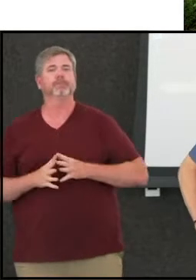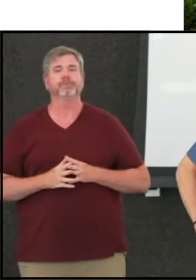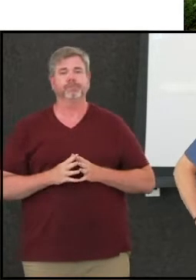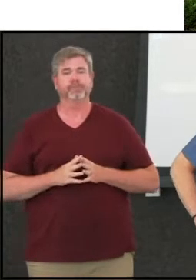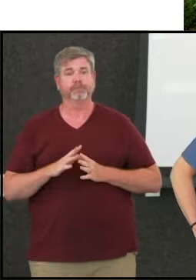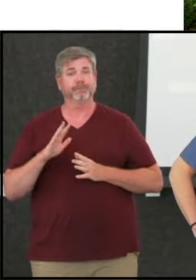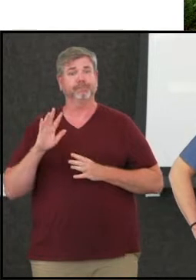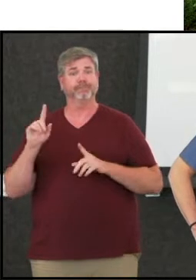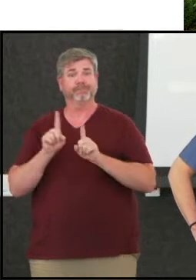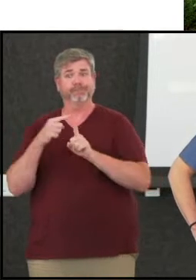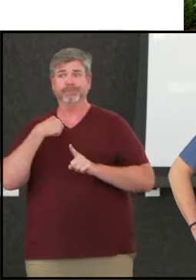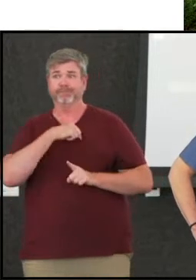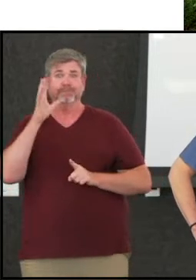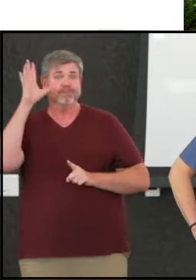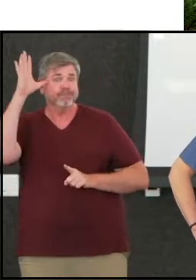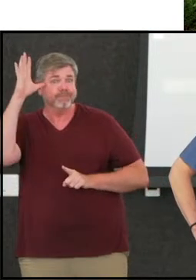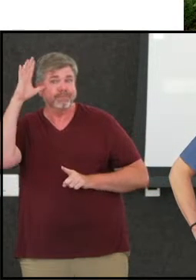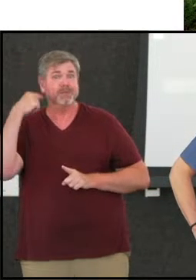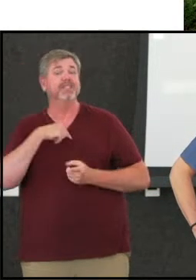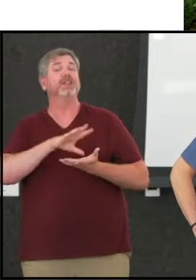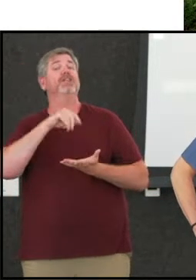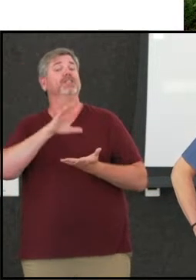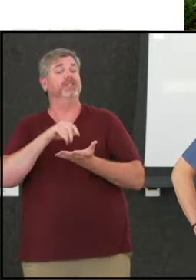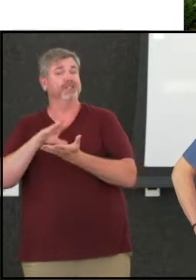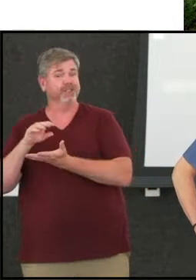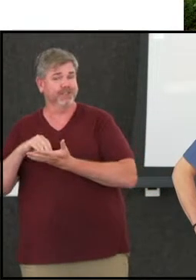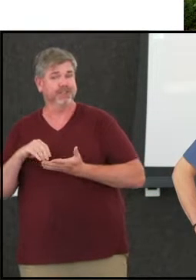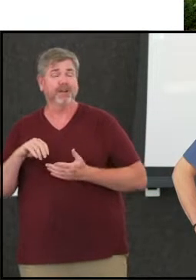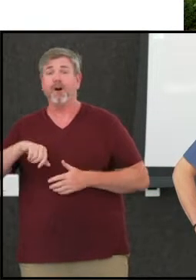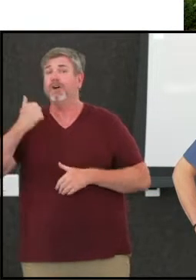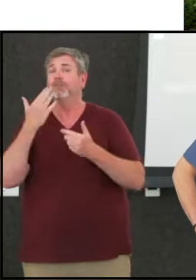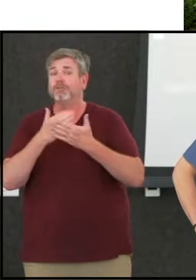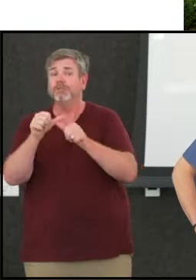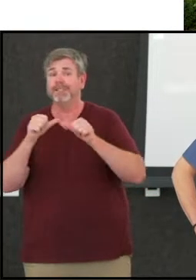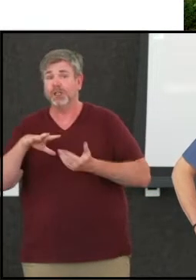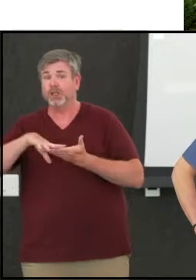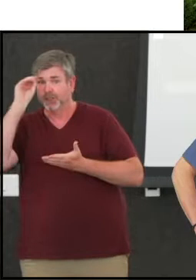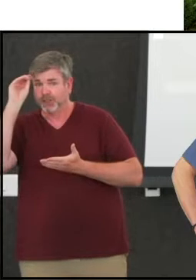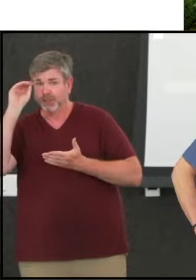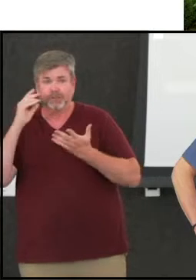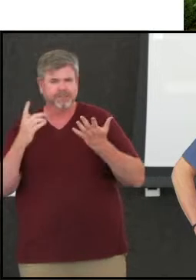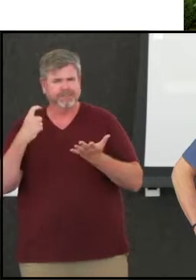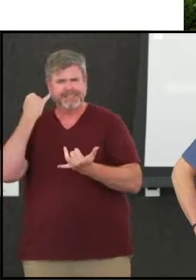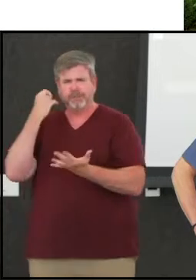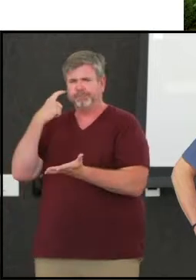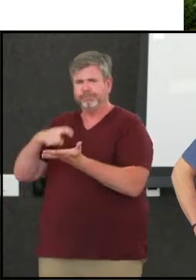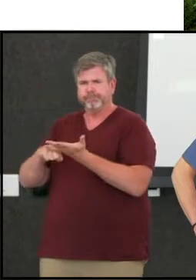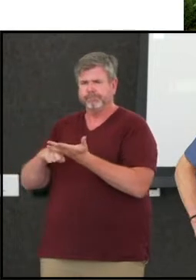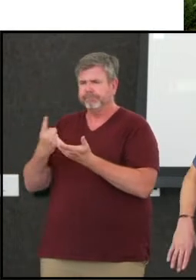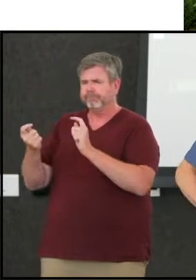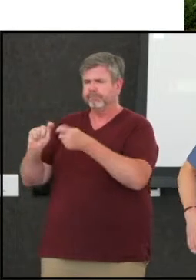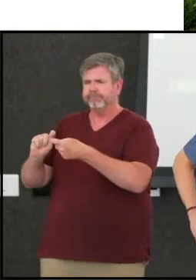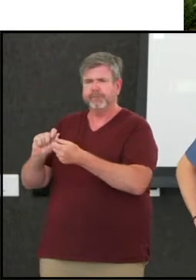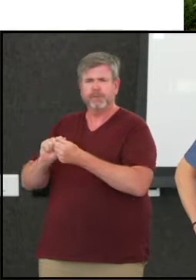little bit today, and there's plenty of resources out there for you to learn how to read the signs. So I won't dwell on that, but I can tell you that